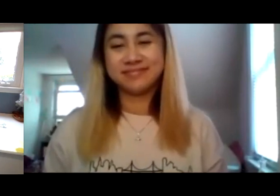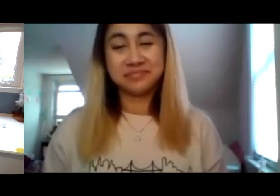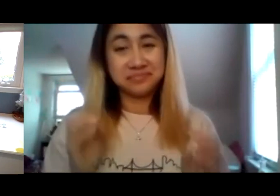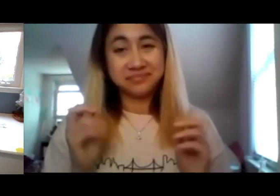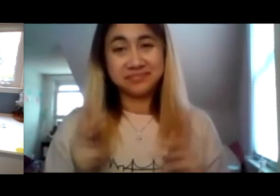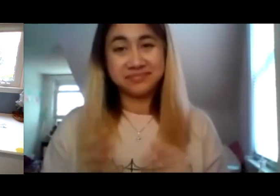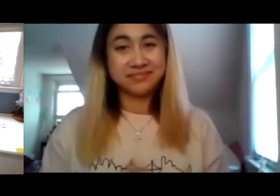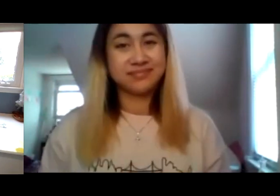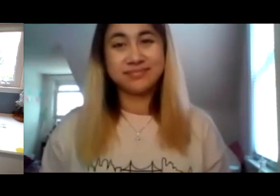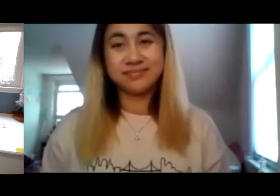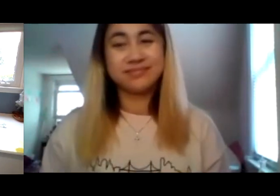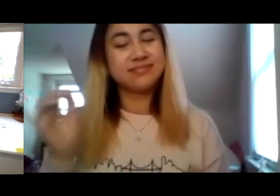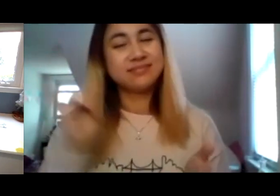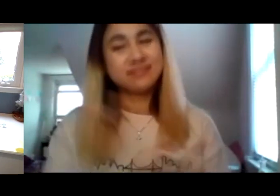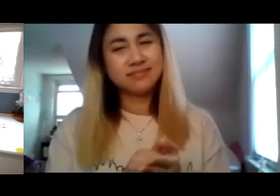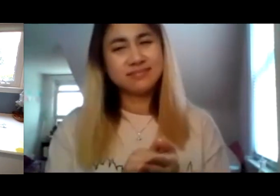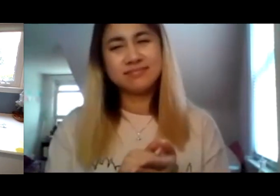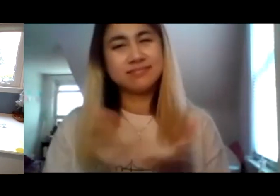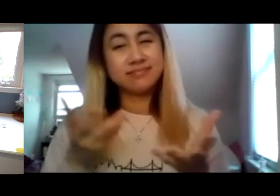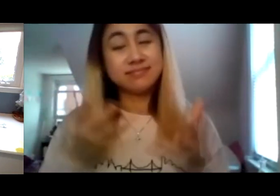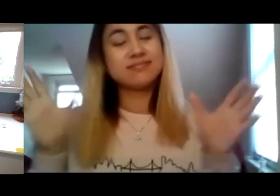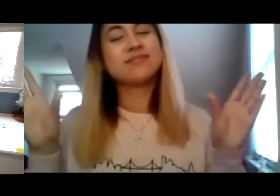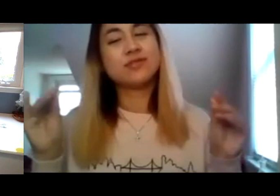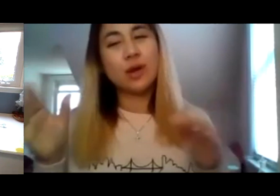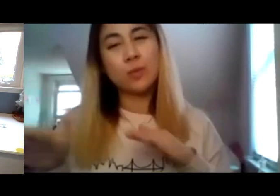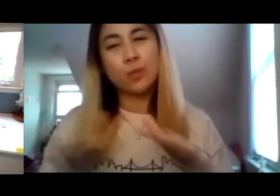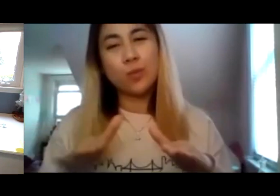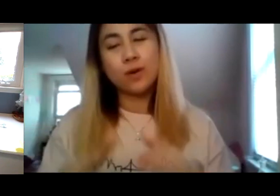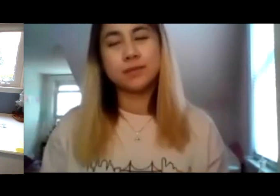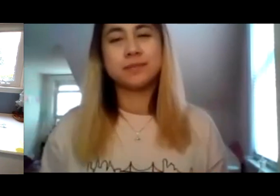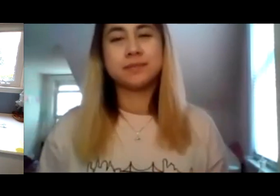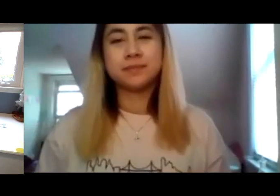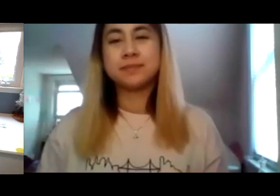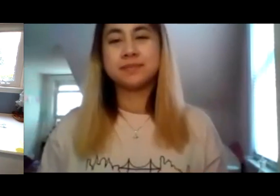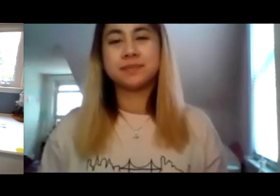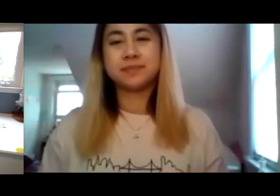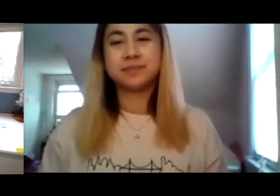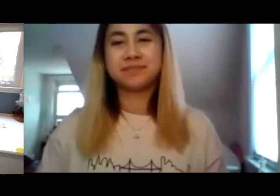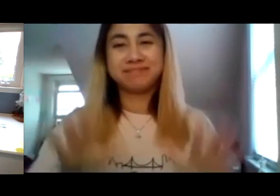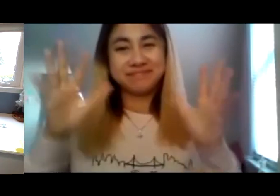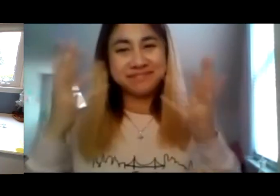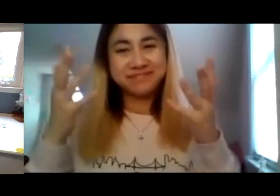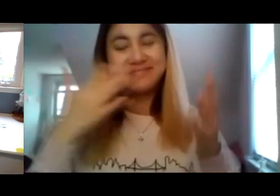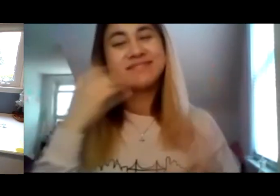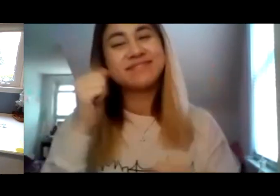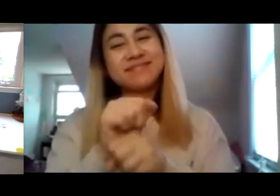Okay, that's our crab walk. All right, good job.